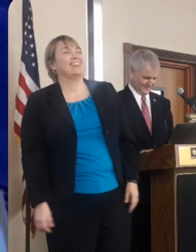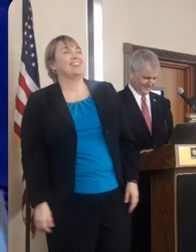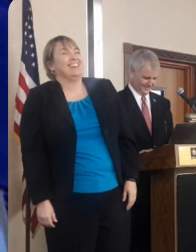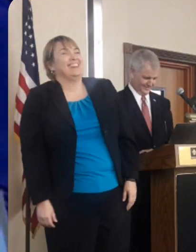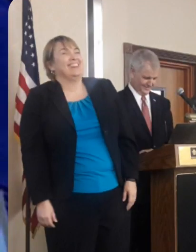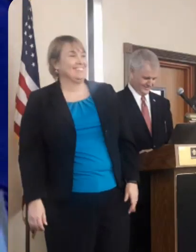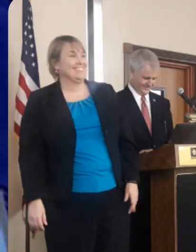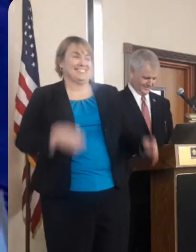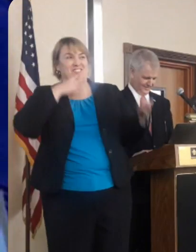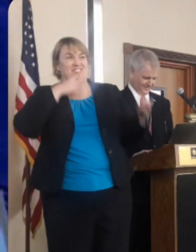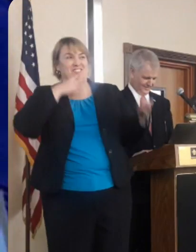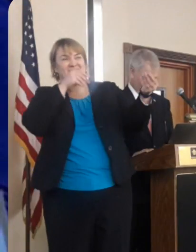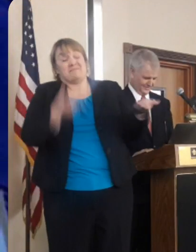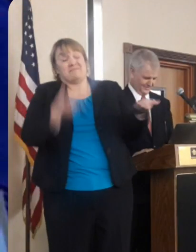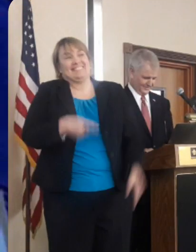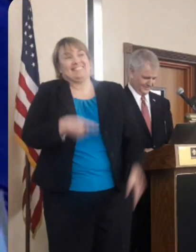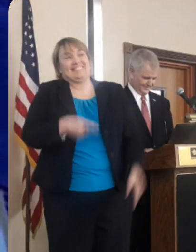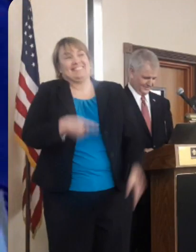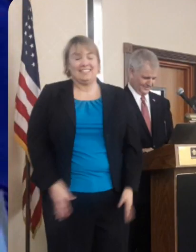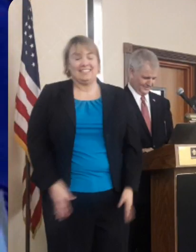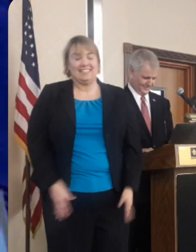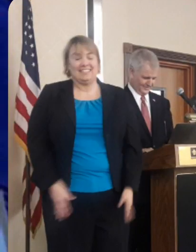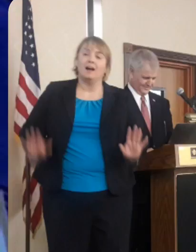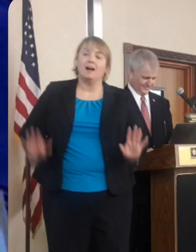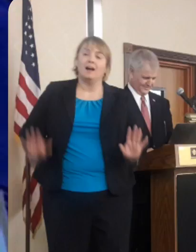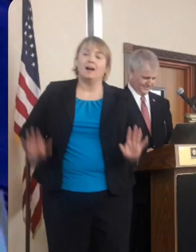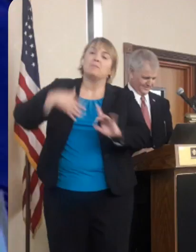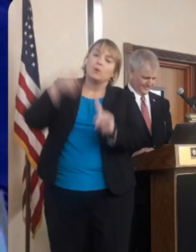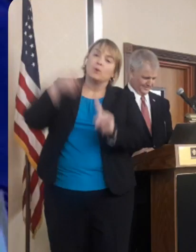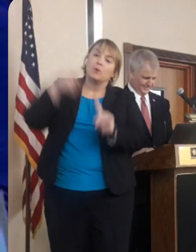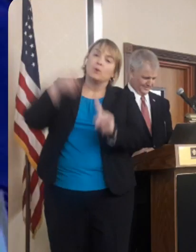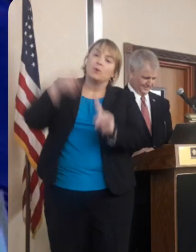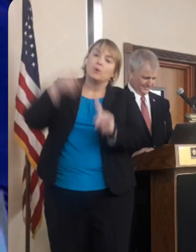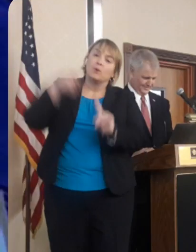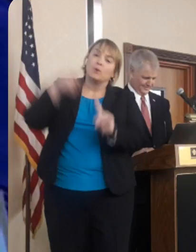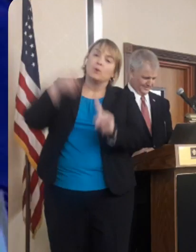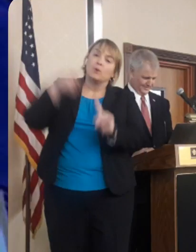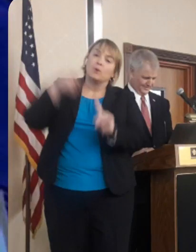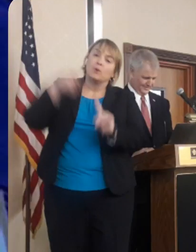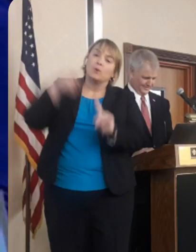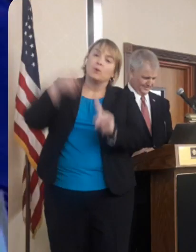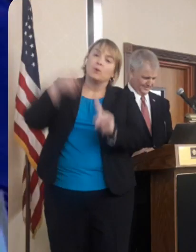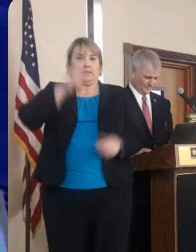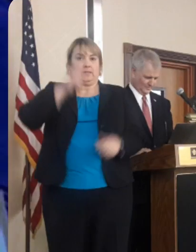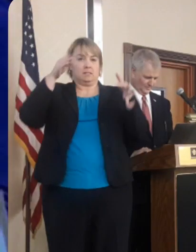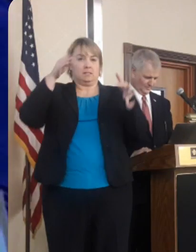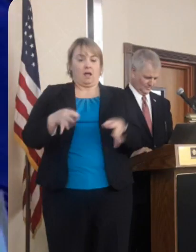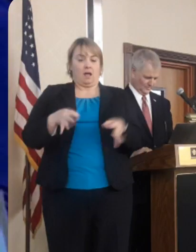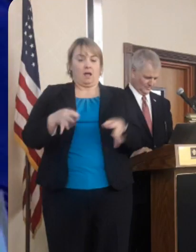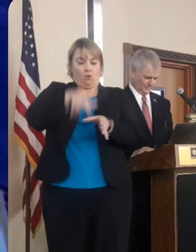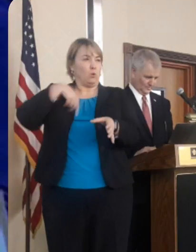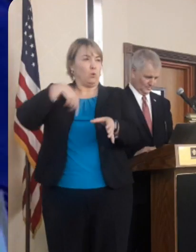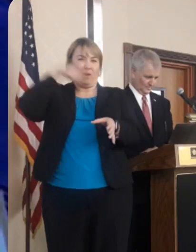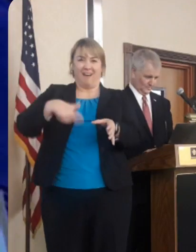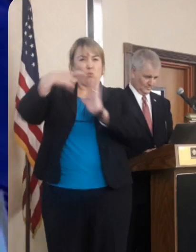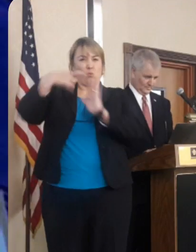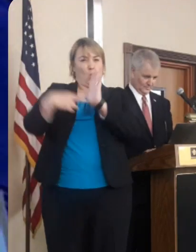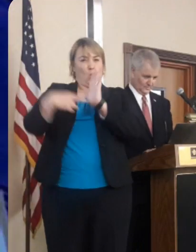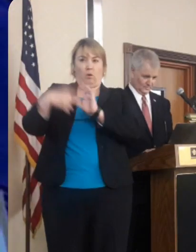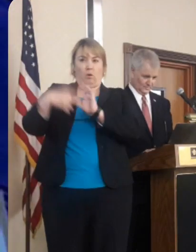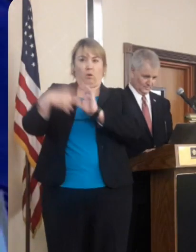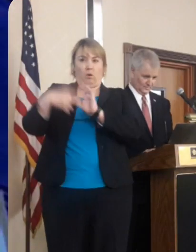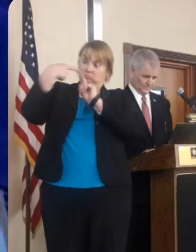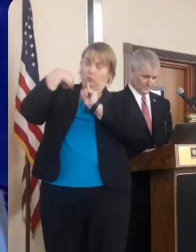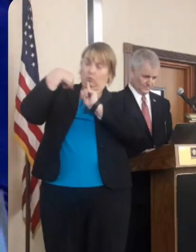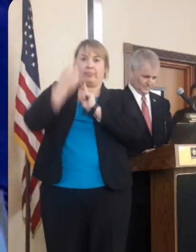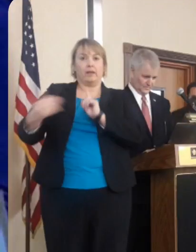The point being, we can make our own decisions to recuse. We don't need a rule like this calling out one thing, because apparently we've